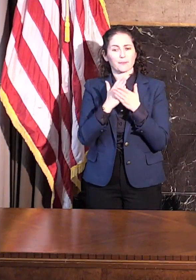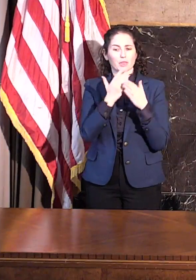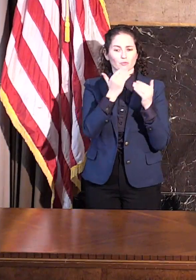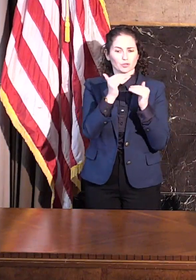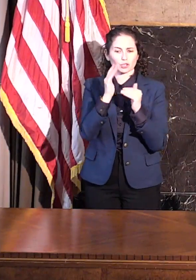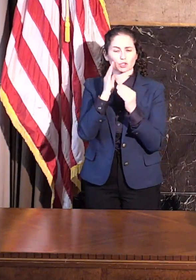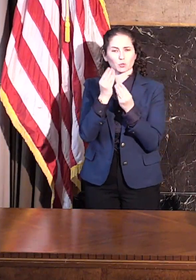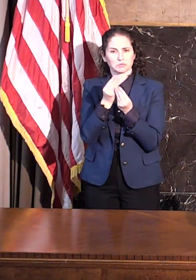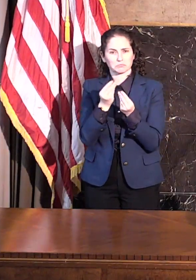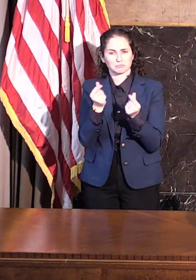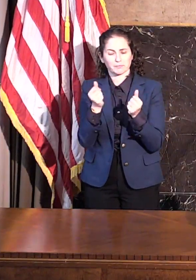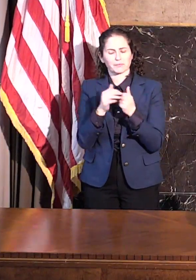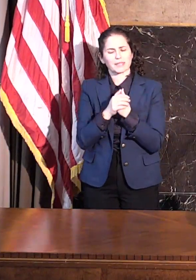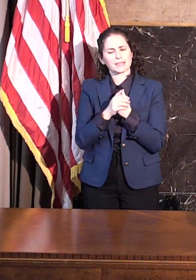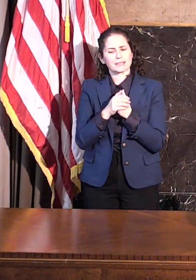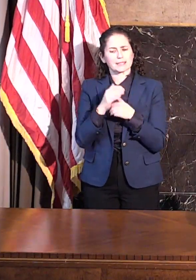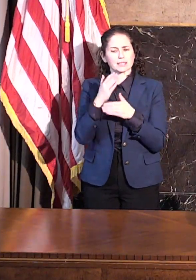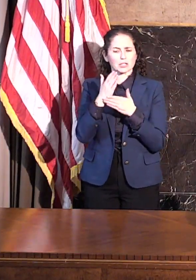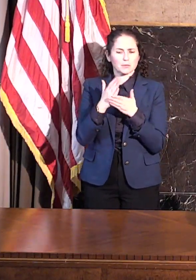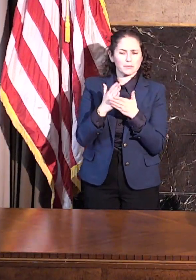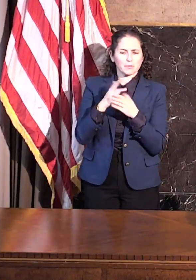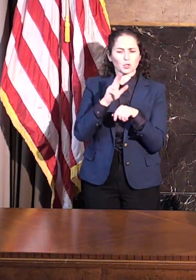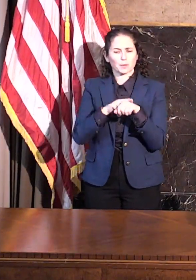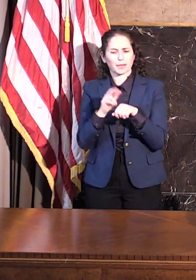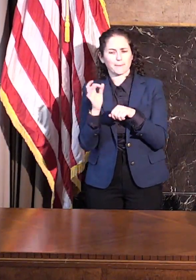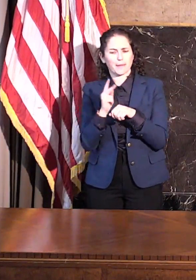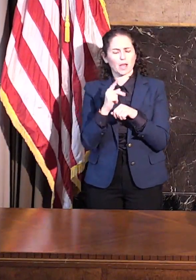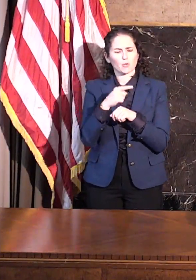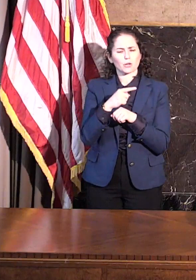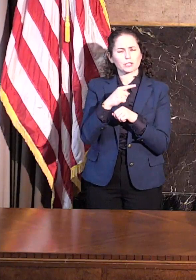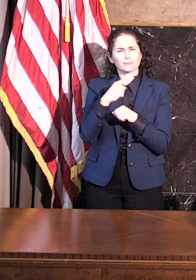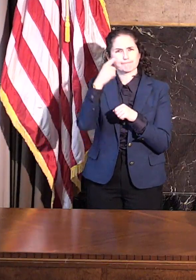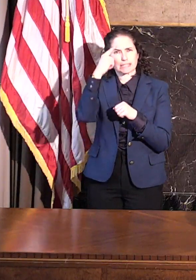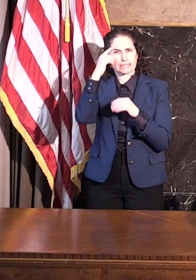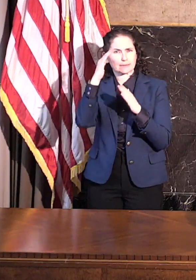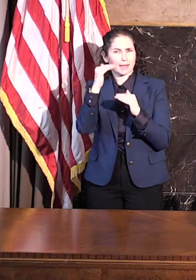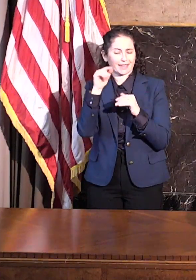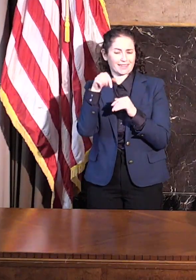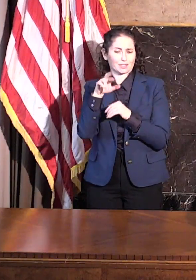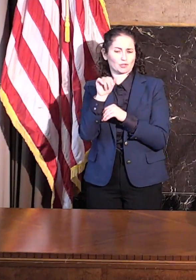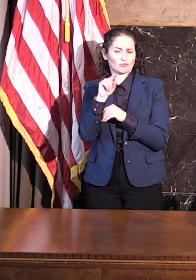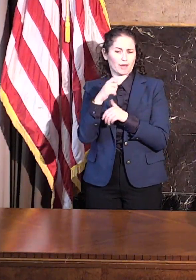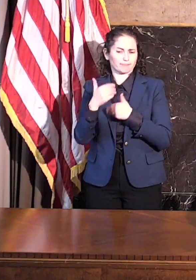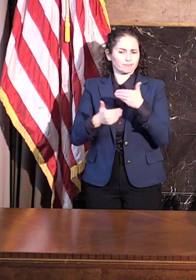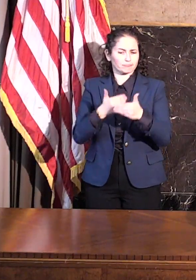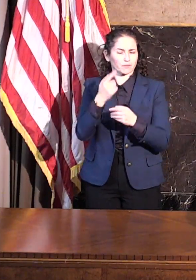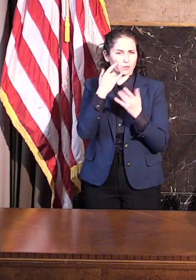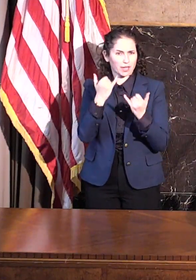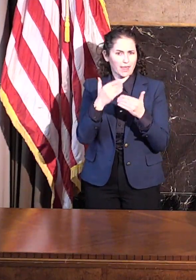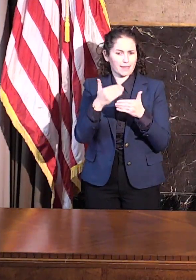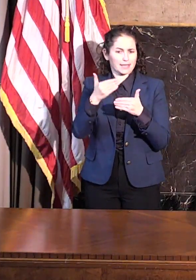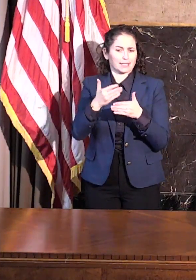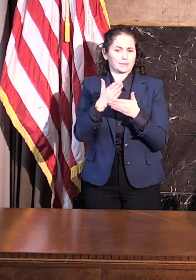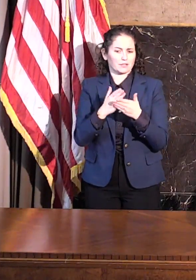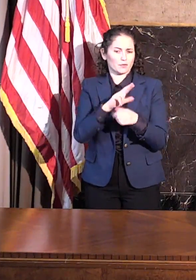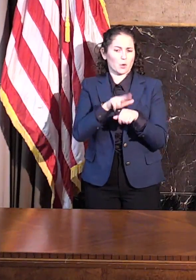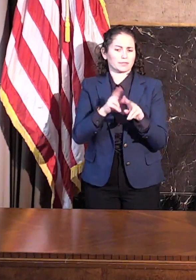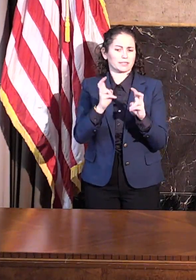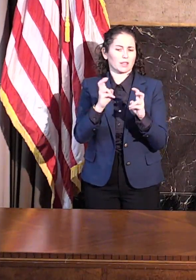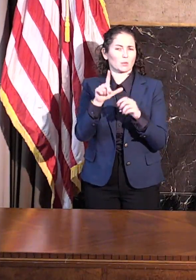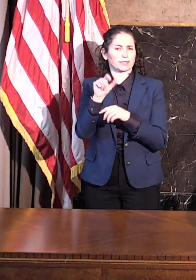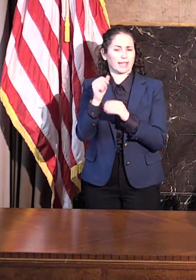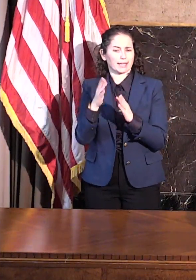and the effective rate are much closer, because right now there's a big disparity. And then that will also aid in the ease of